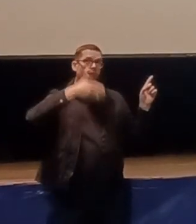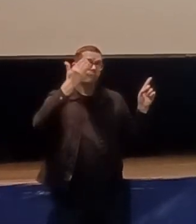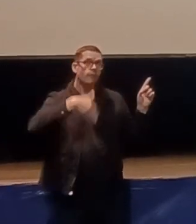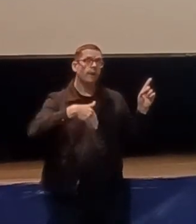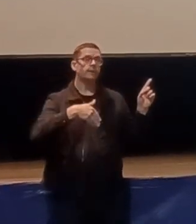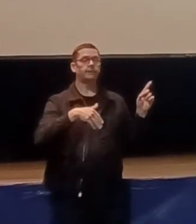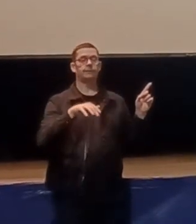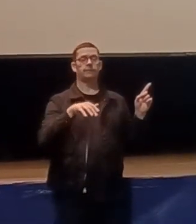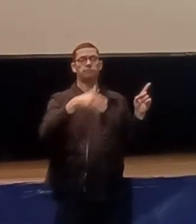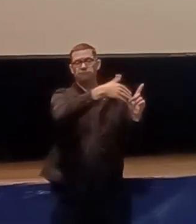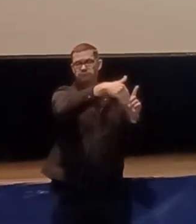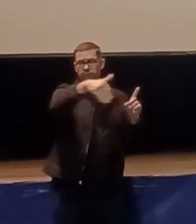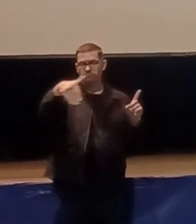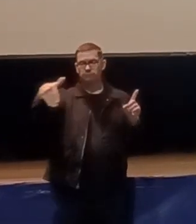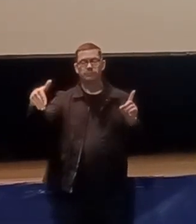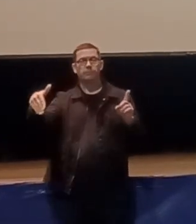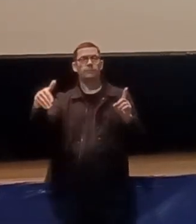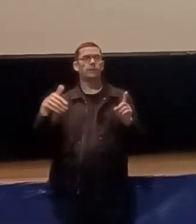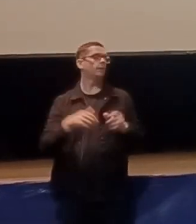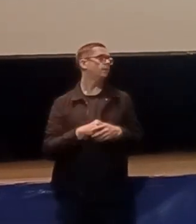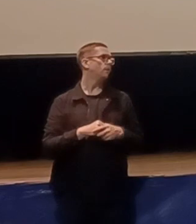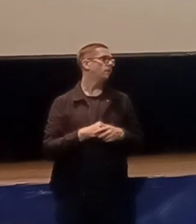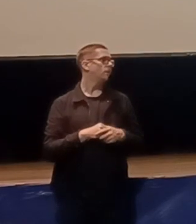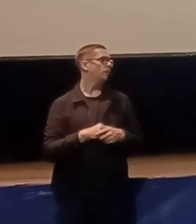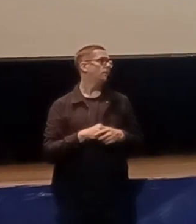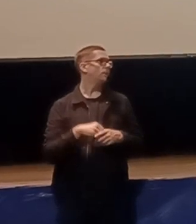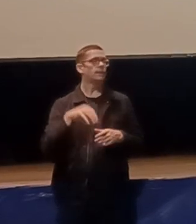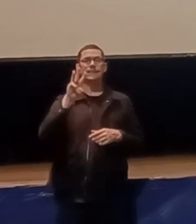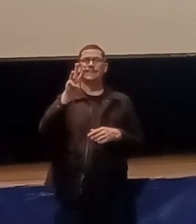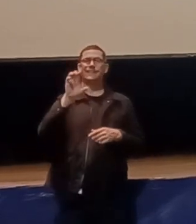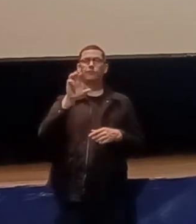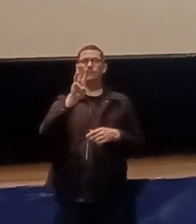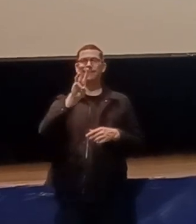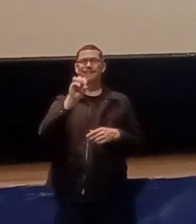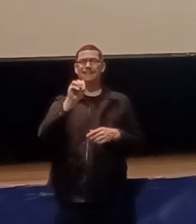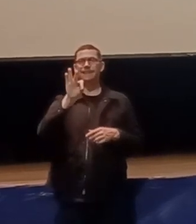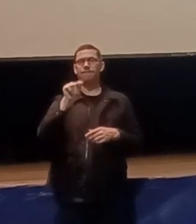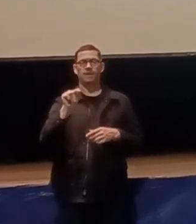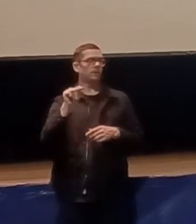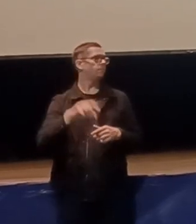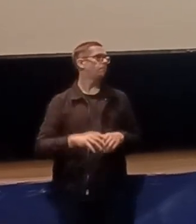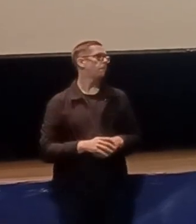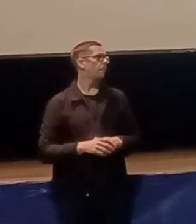in the 8 acres along the Arbor Way to 660 feet